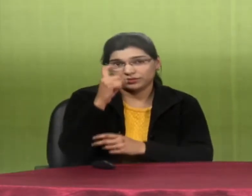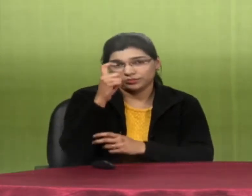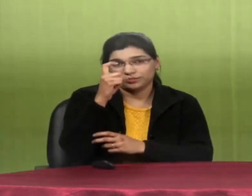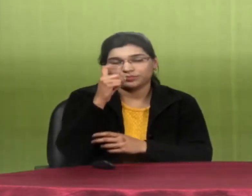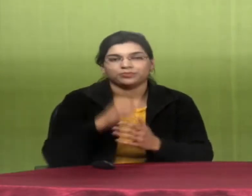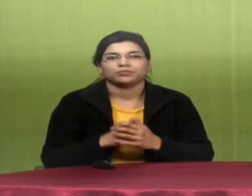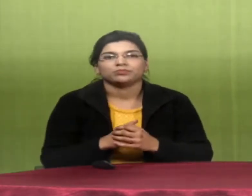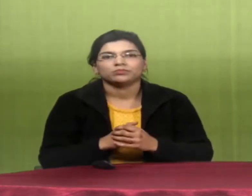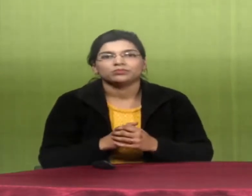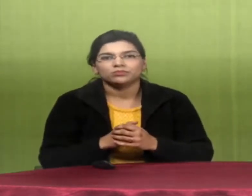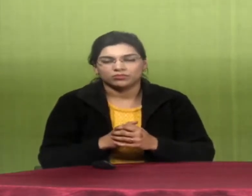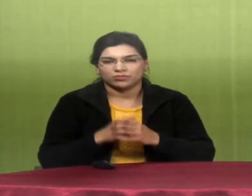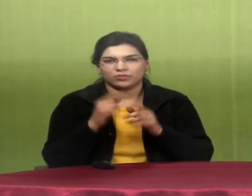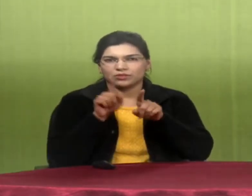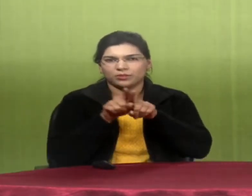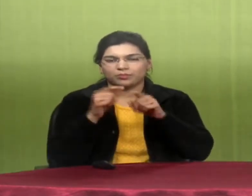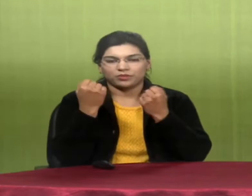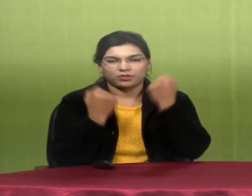Seventh word is path.